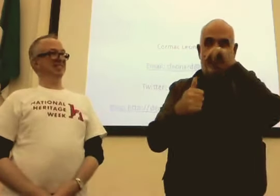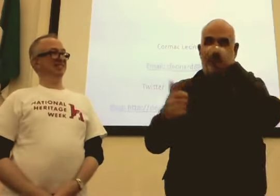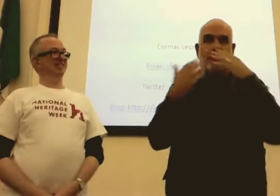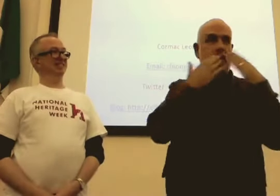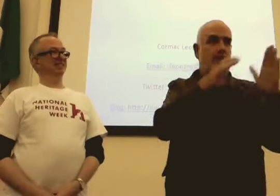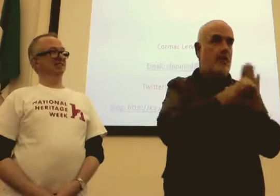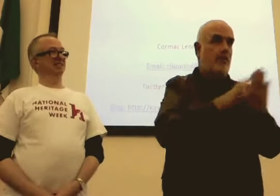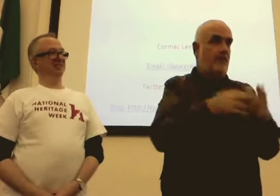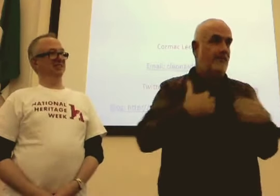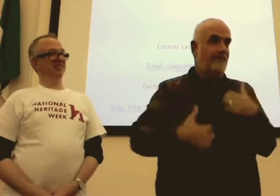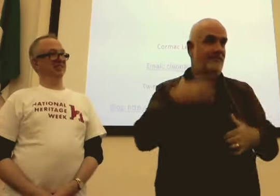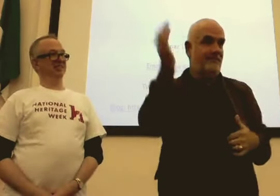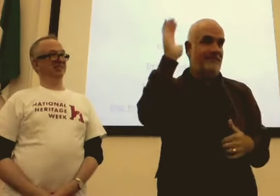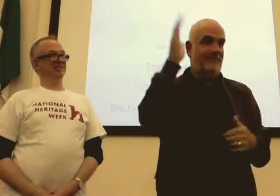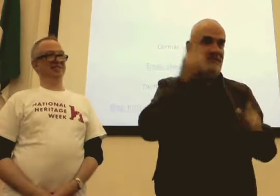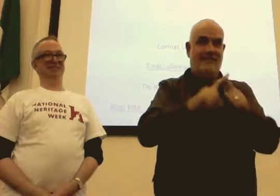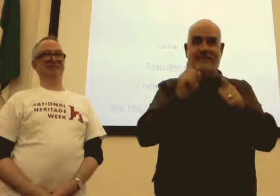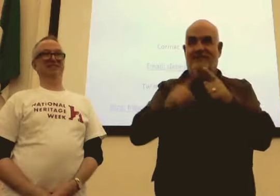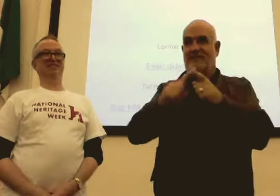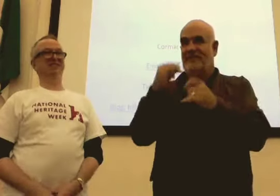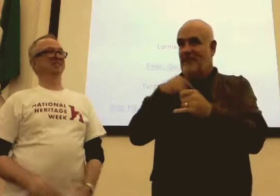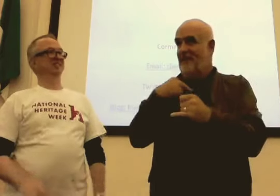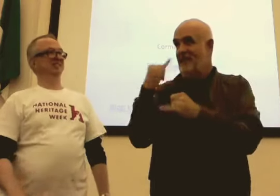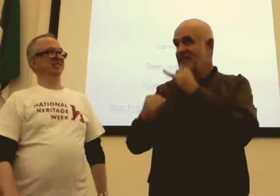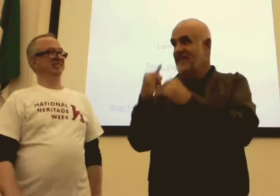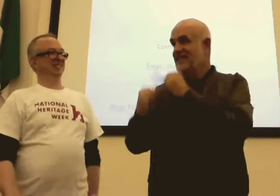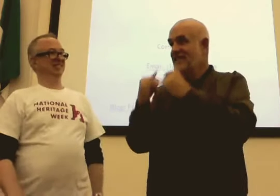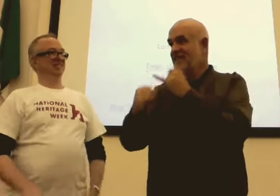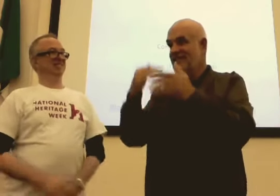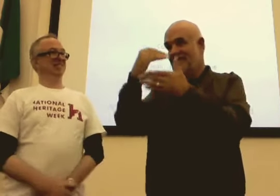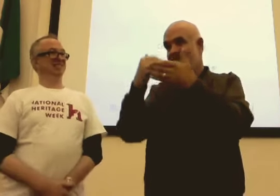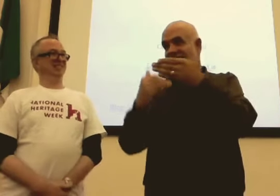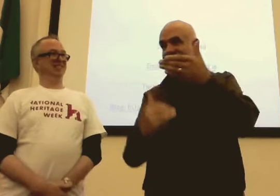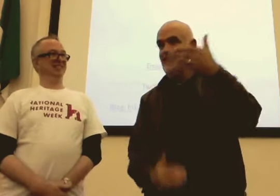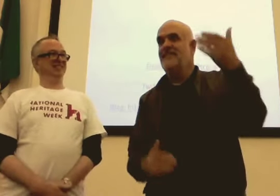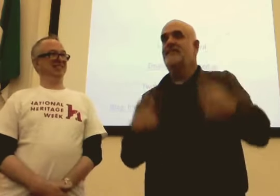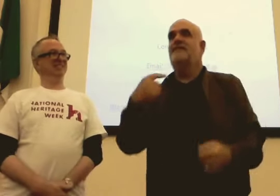Good evening, everyone. Thanks very much, Cormac, for that interesting presentation. It's very detailed.